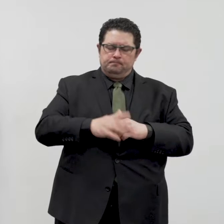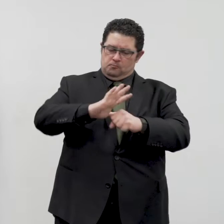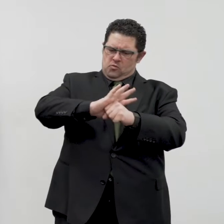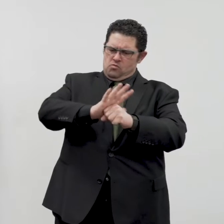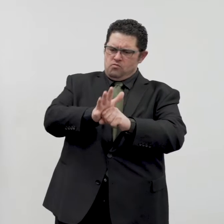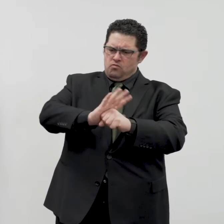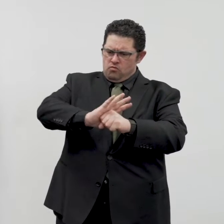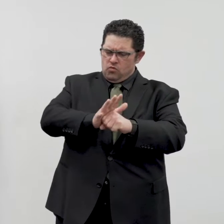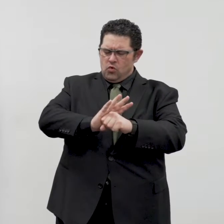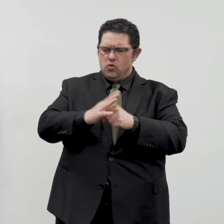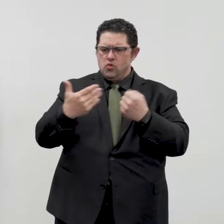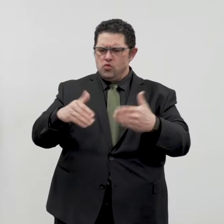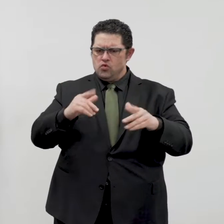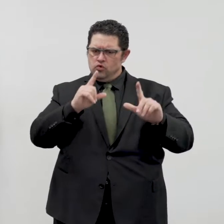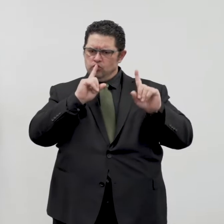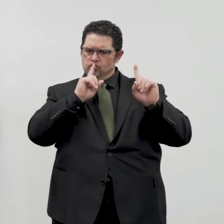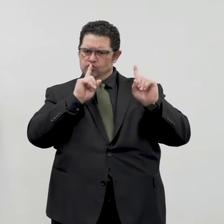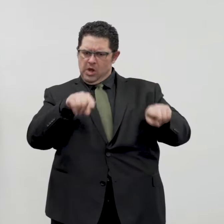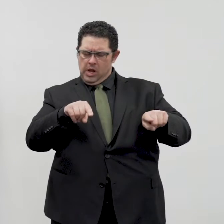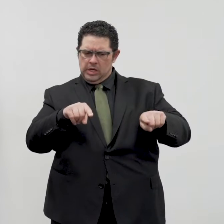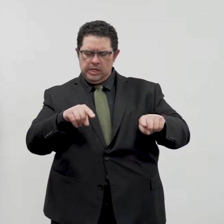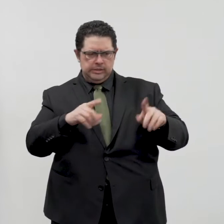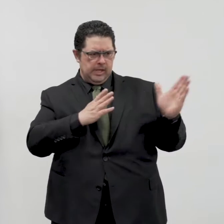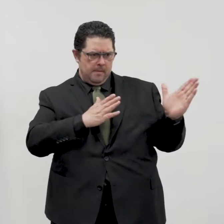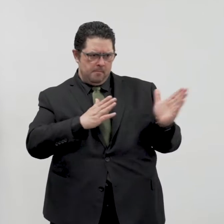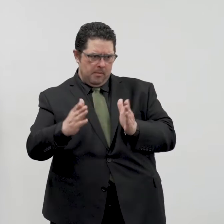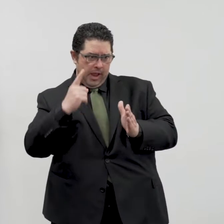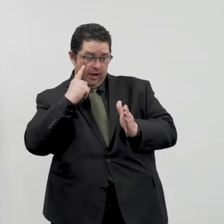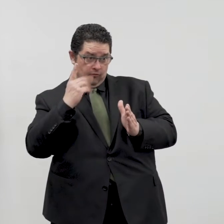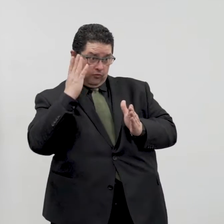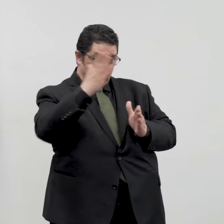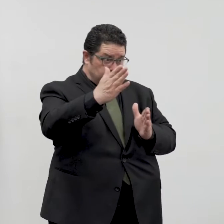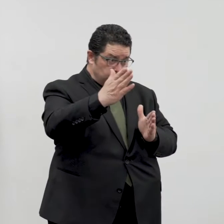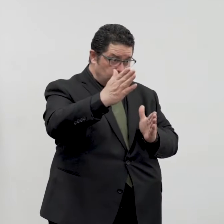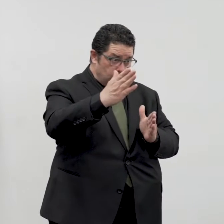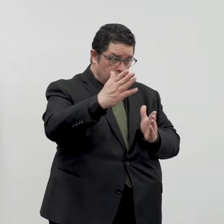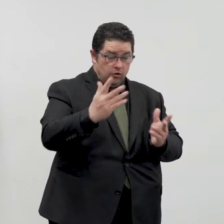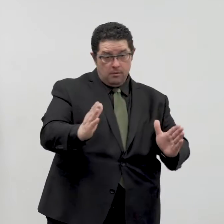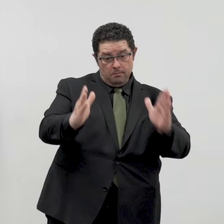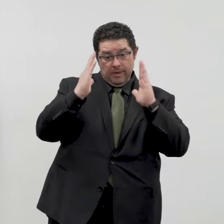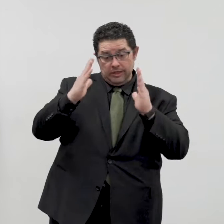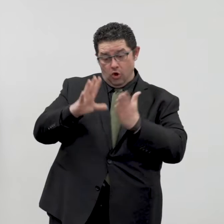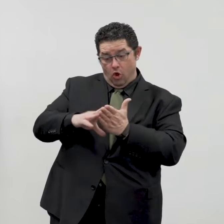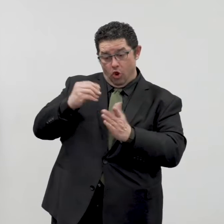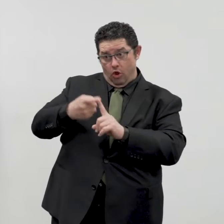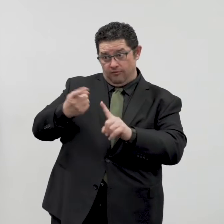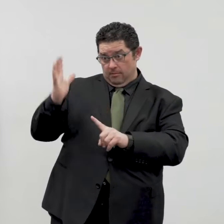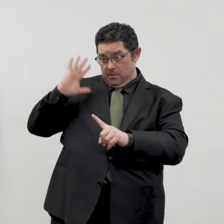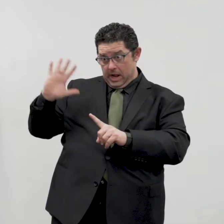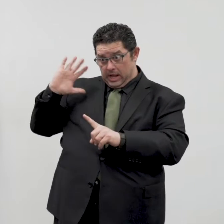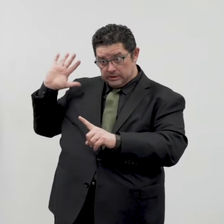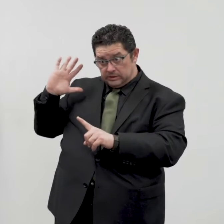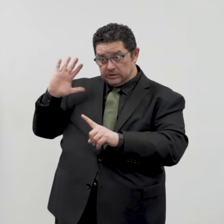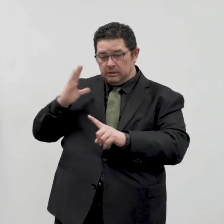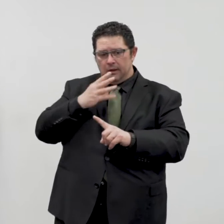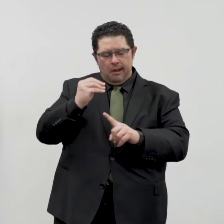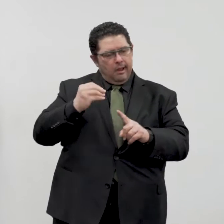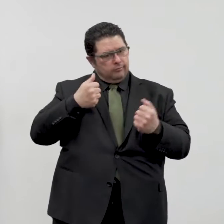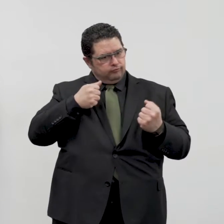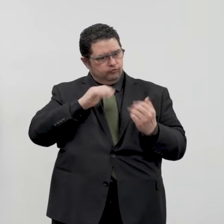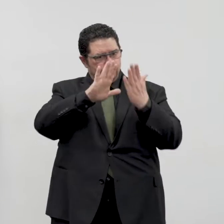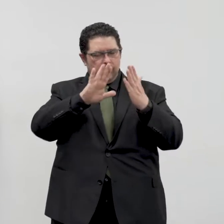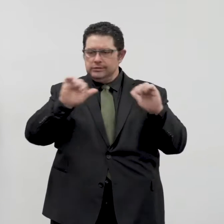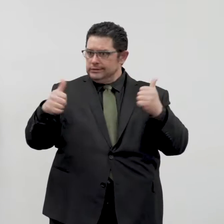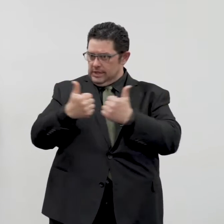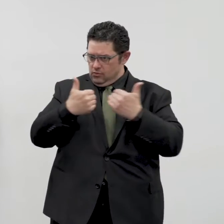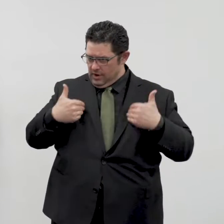a balance between planning for the future, learning from the past, and addressing the challenges that we have here today.